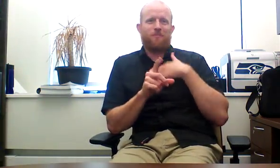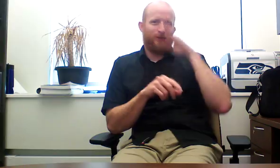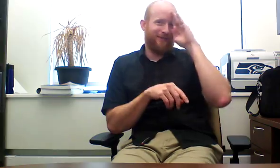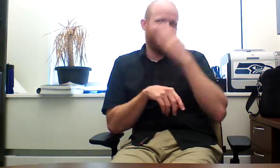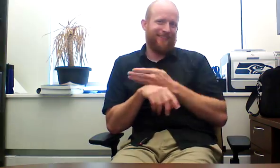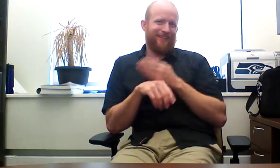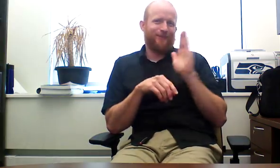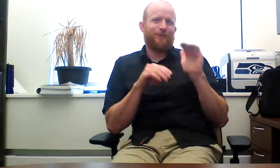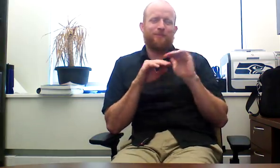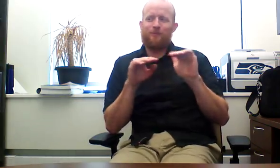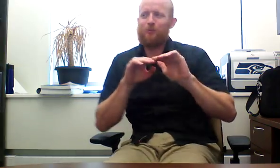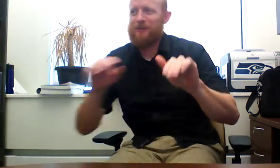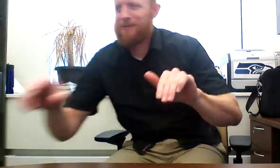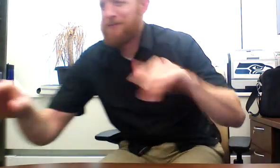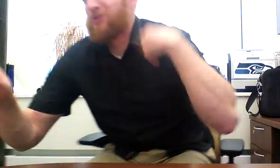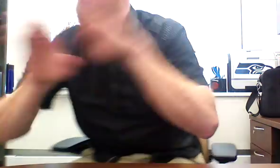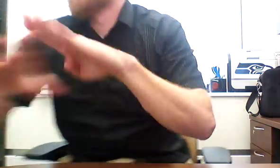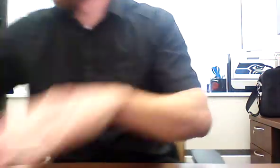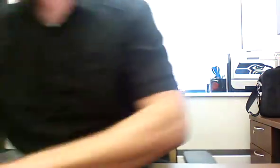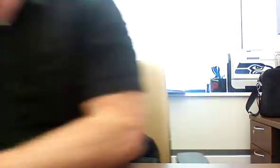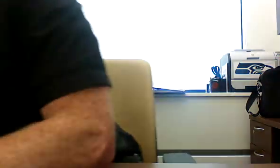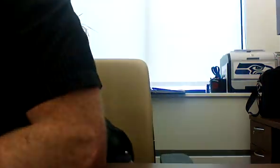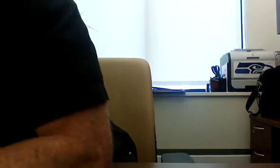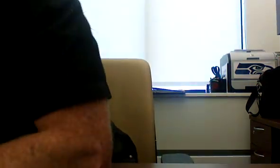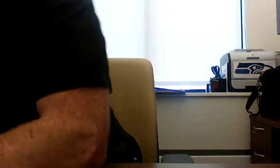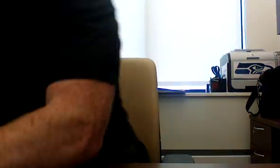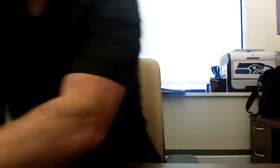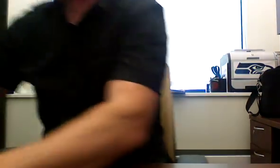going to talk about my son and his swimming. I'm going to close the door.